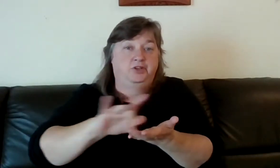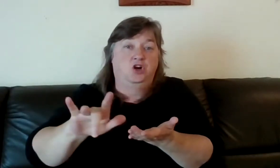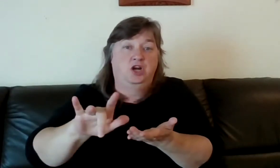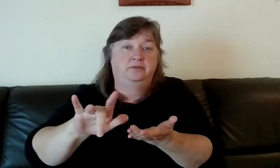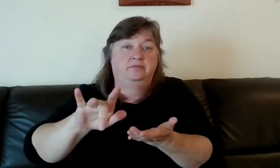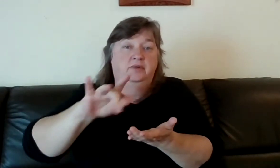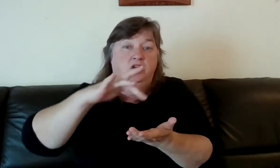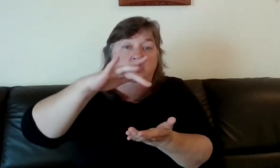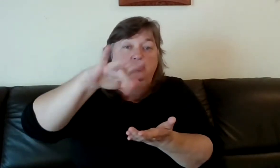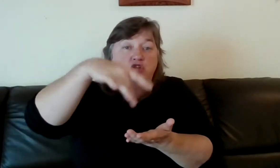Gone.